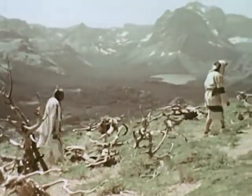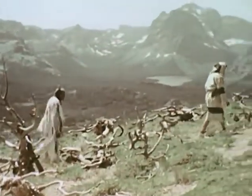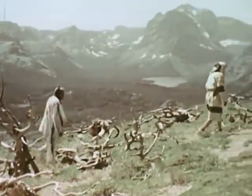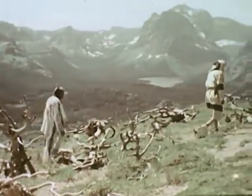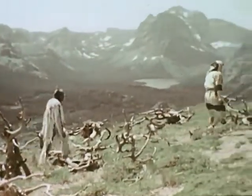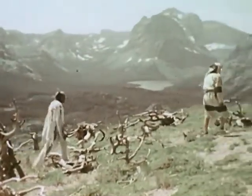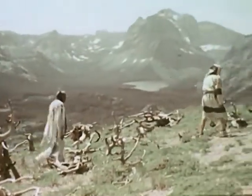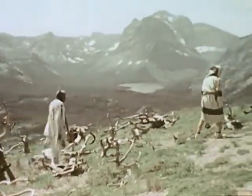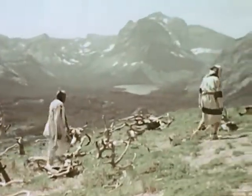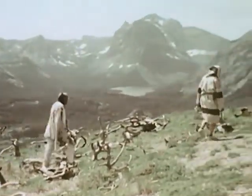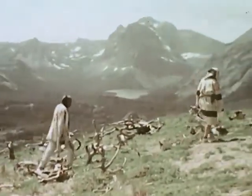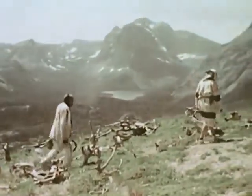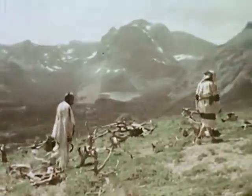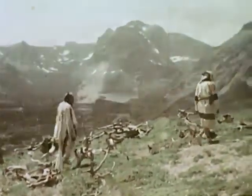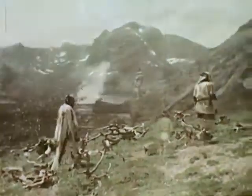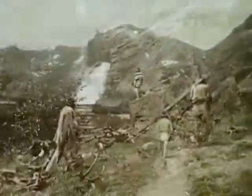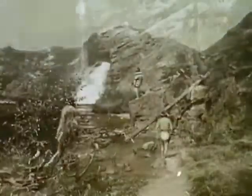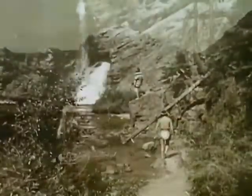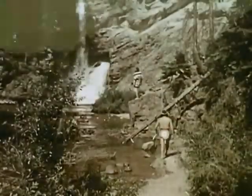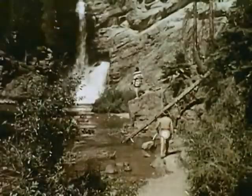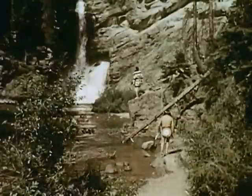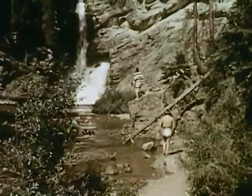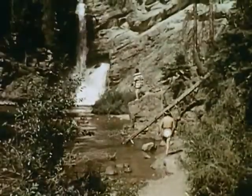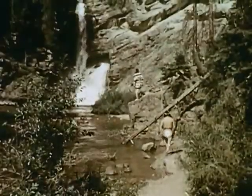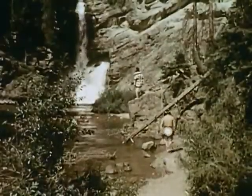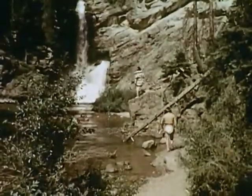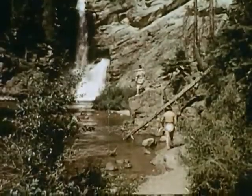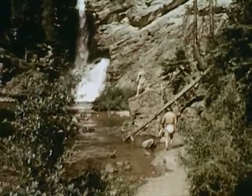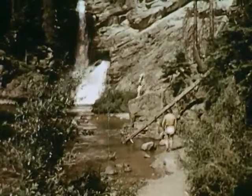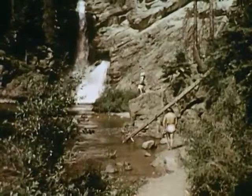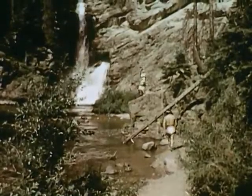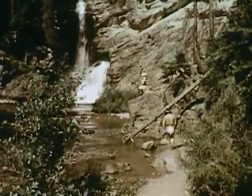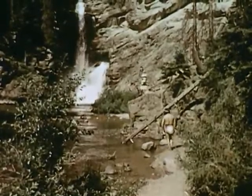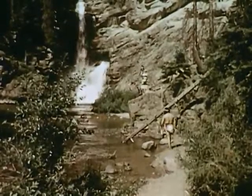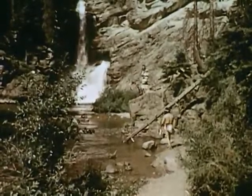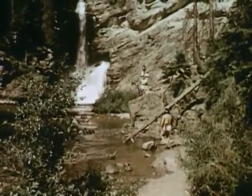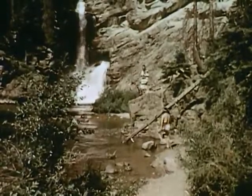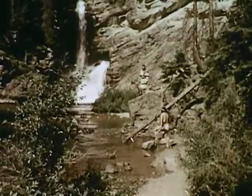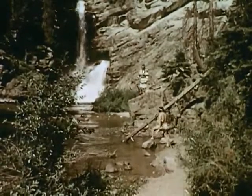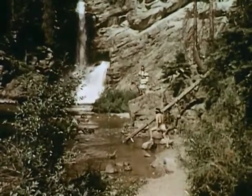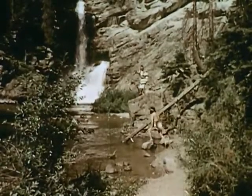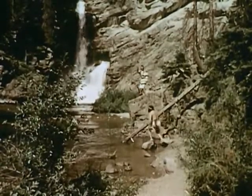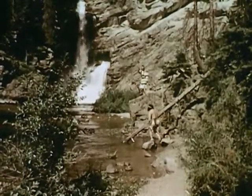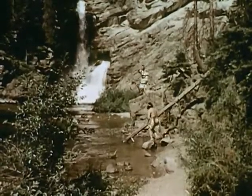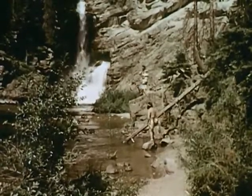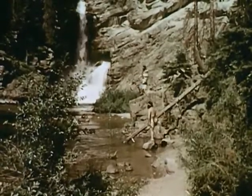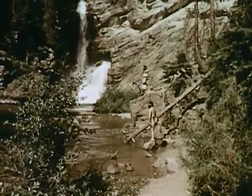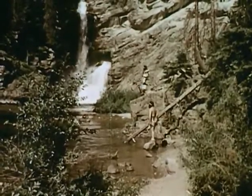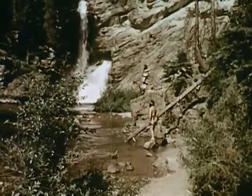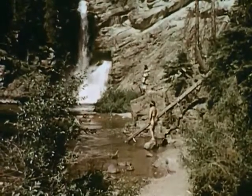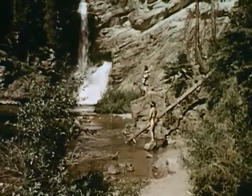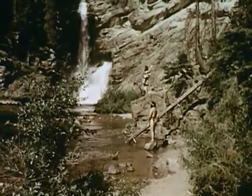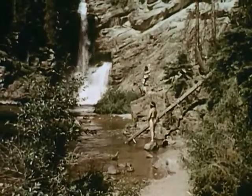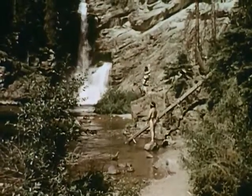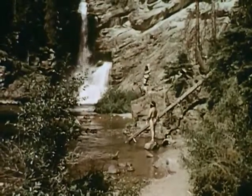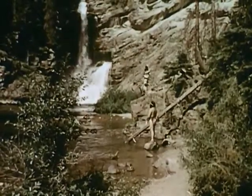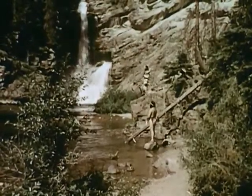Before the coming of the white man, this was the Indians' country. There were many tribes speaking different languages.